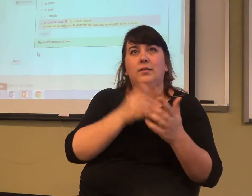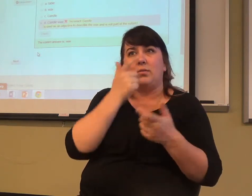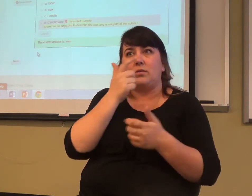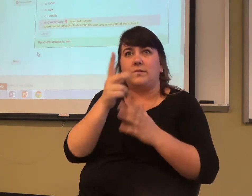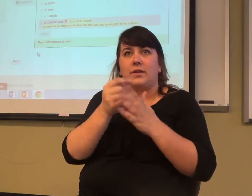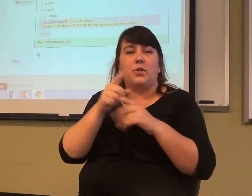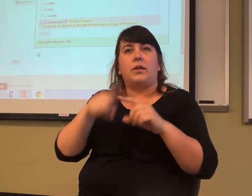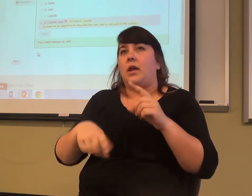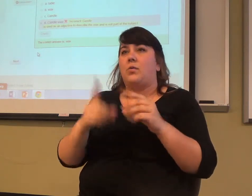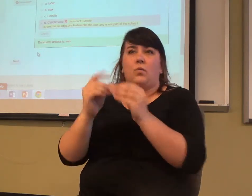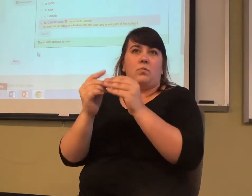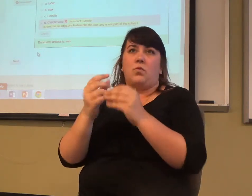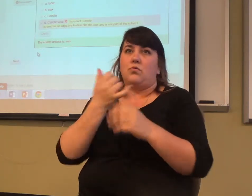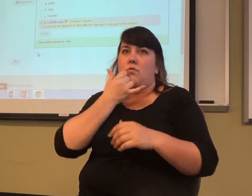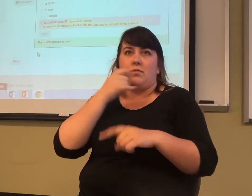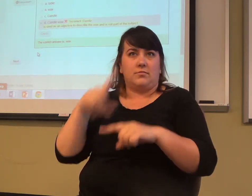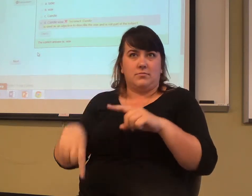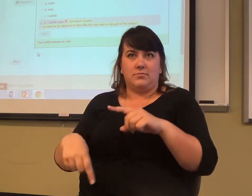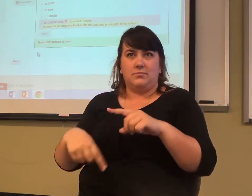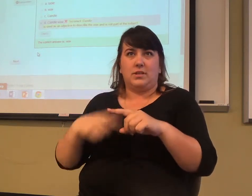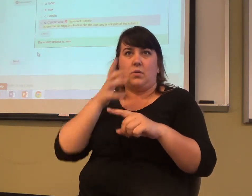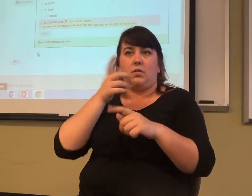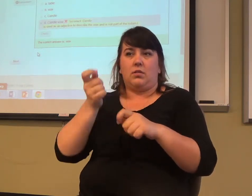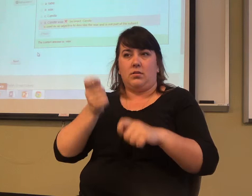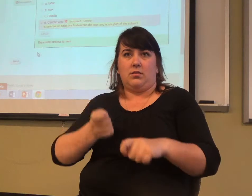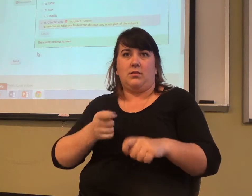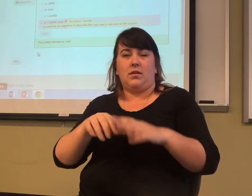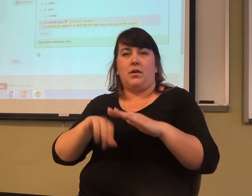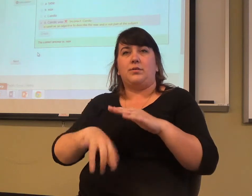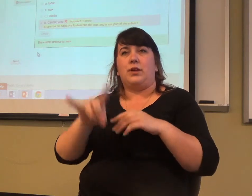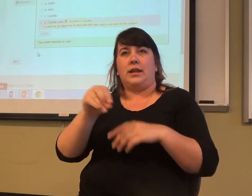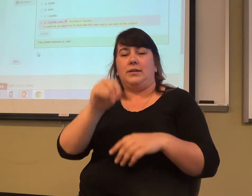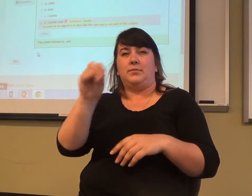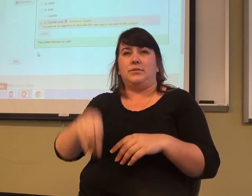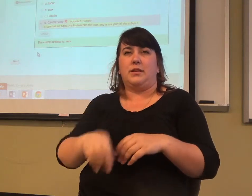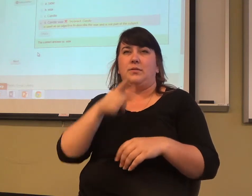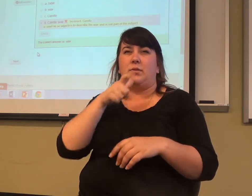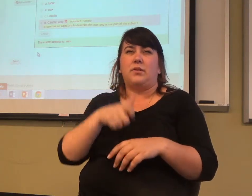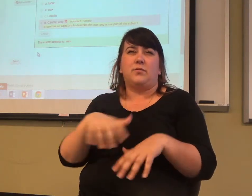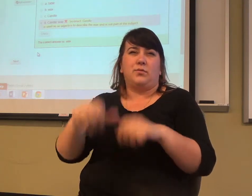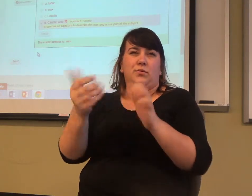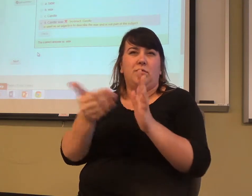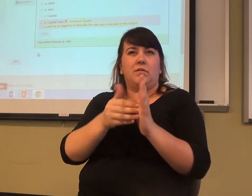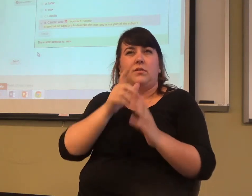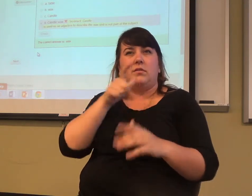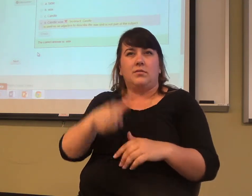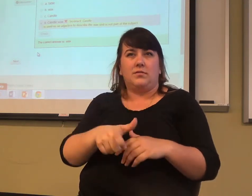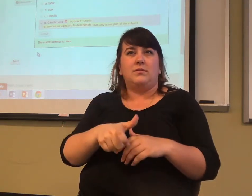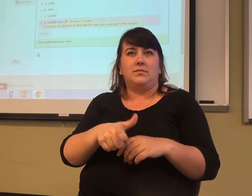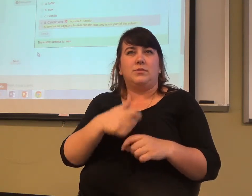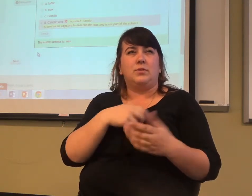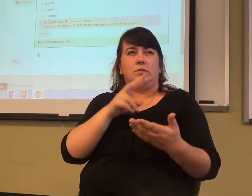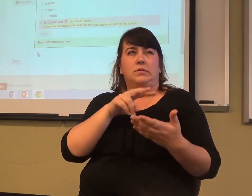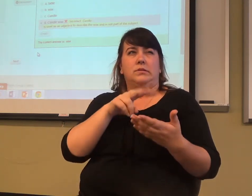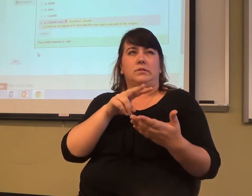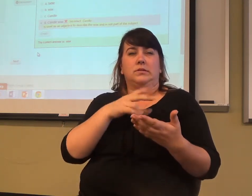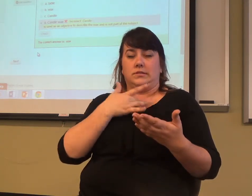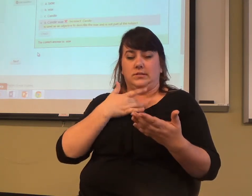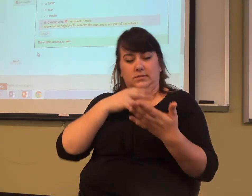raise your hand and get some help from somebody at the desk so that you don't have to retake that quiz. Okay? You will have to retake quizzes